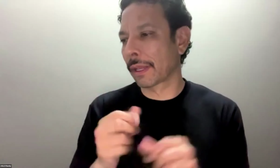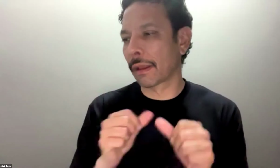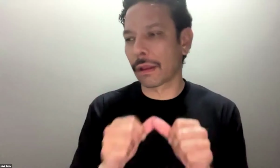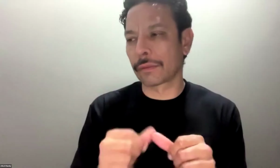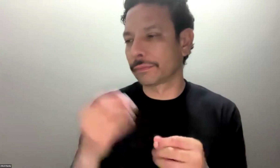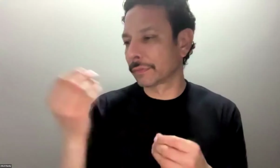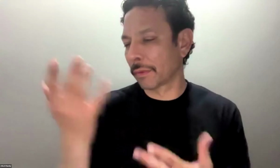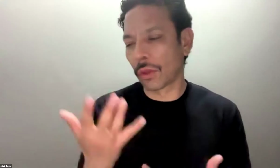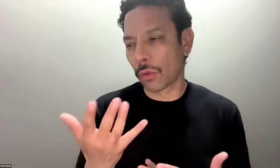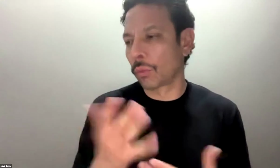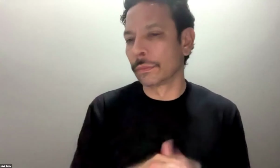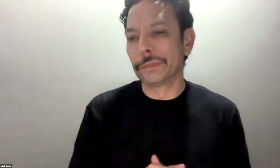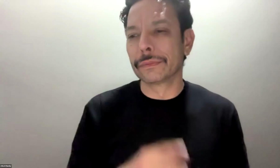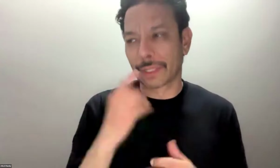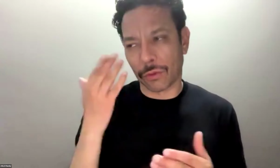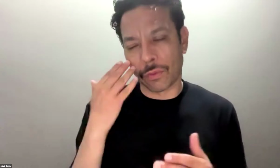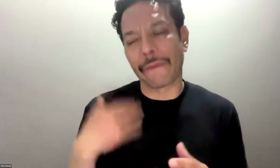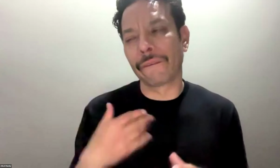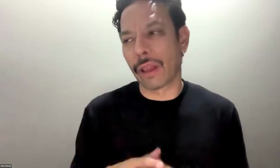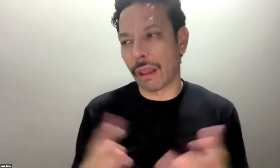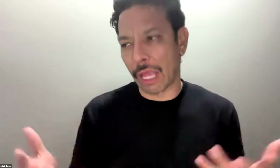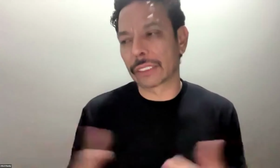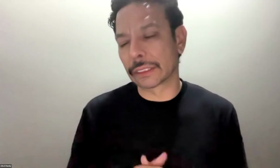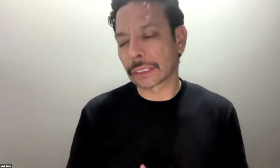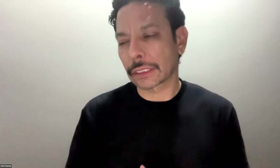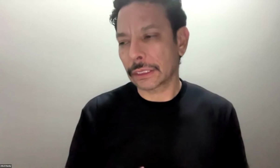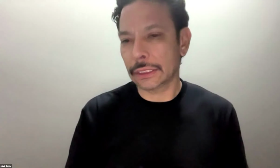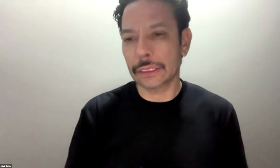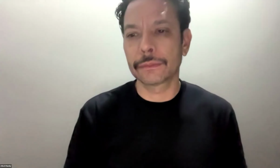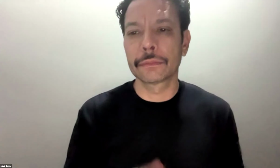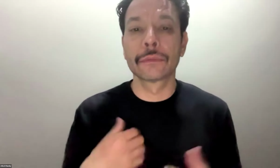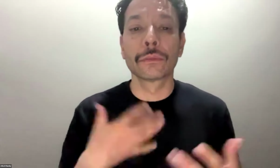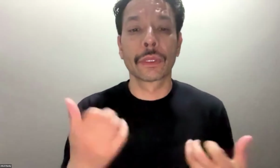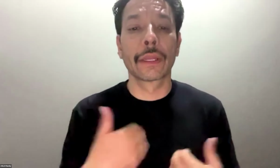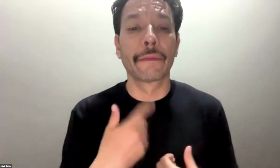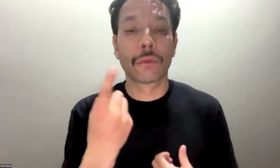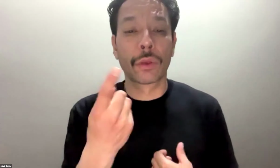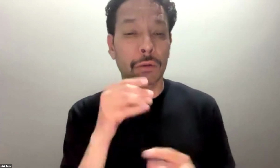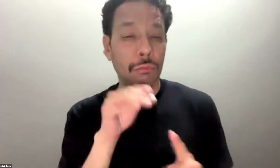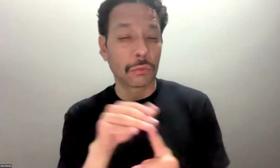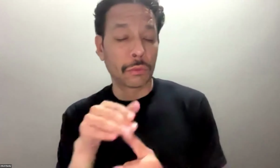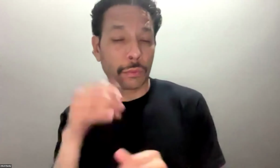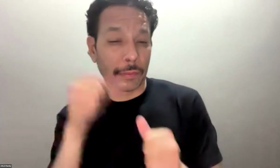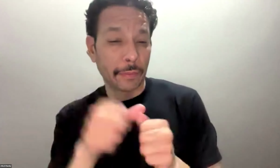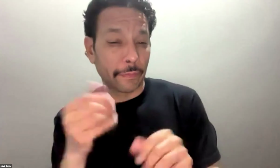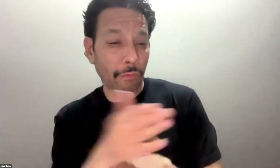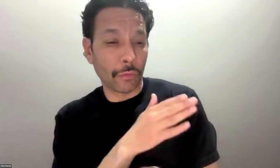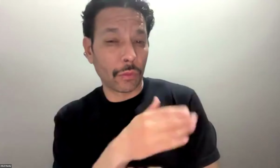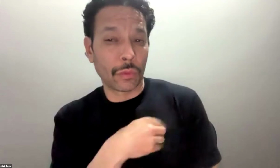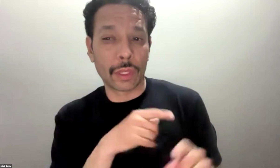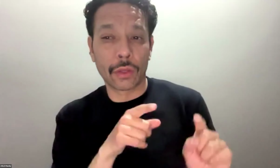all of that. It's a lot. It is a lot. I do want to have one reminder before we go